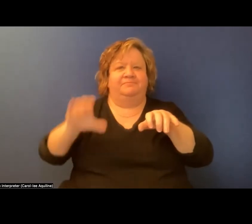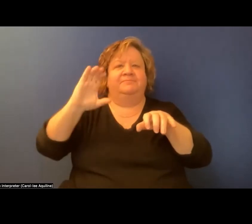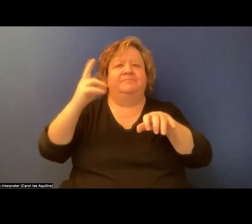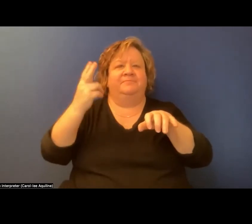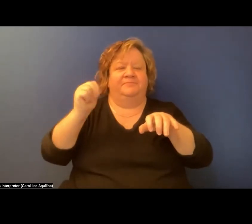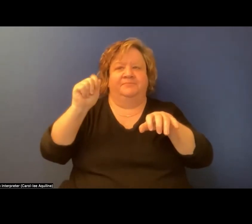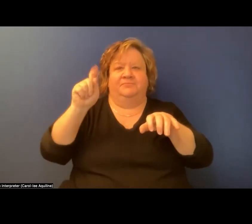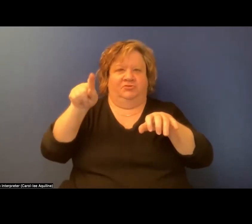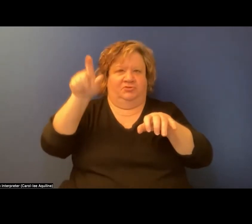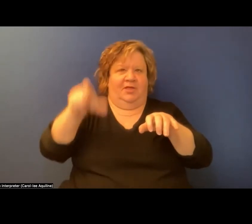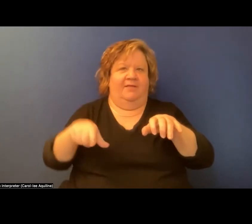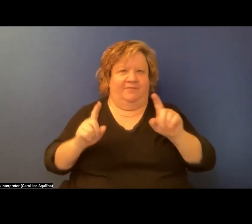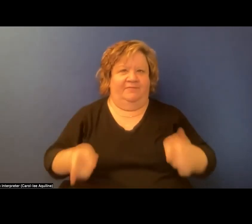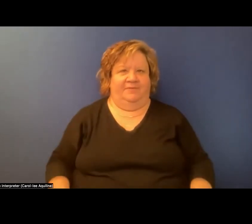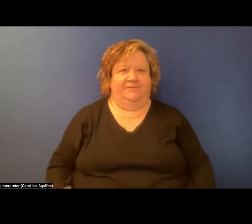in Bahasa.